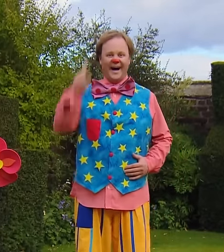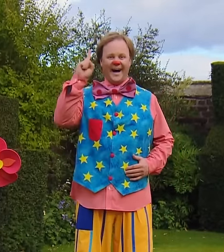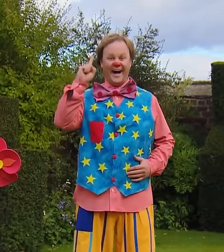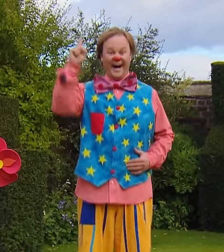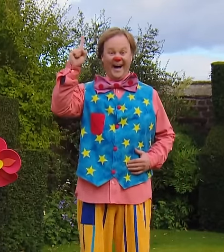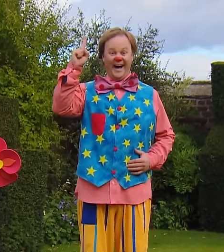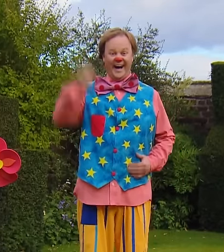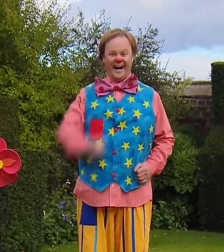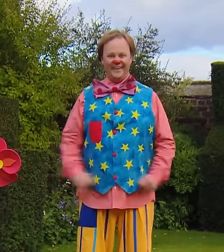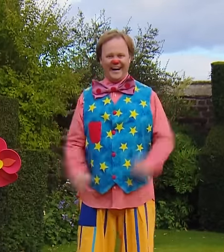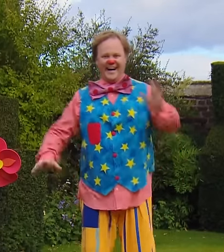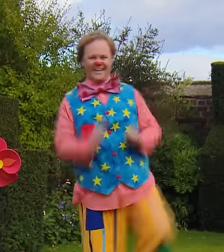Aha!